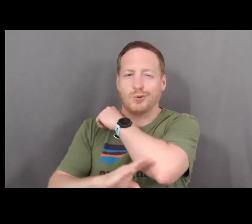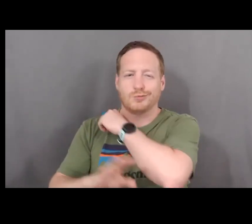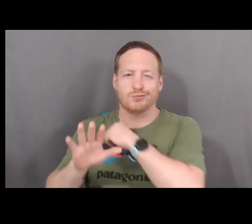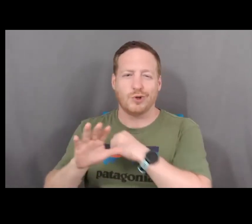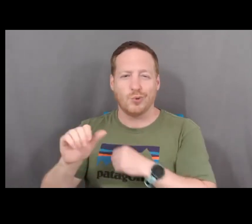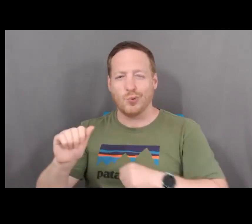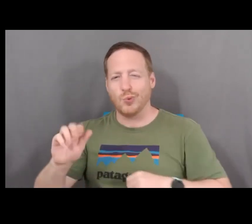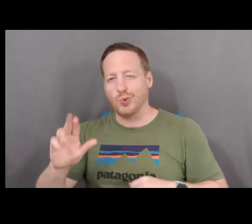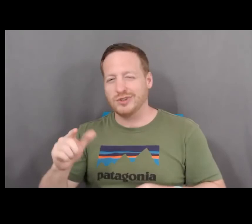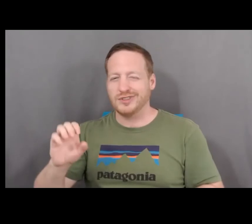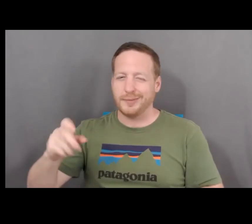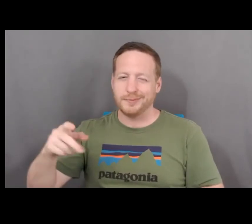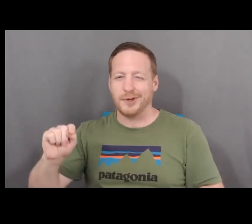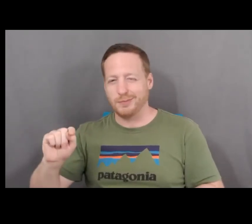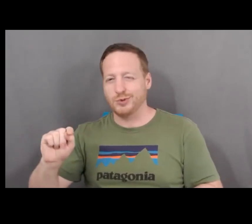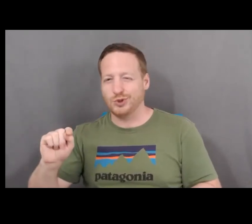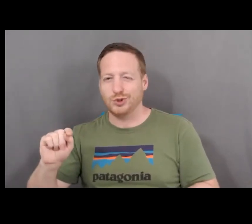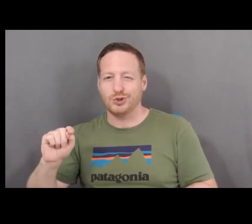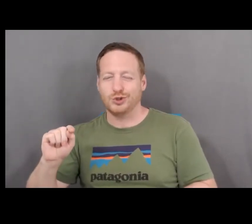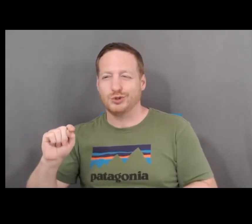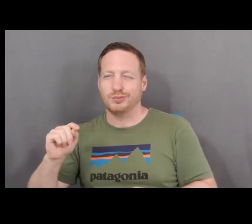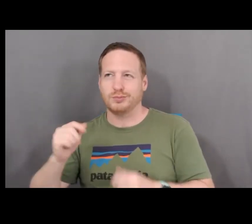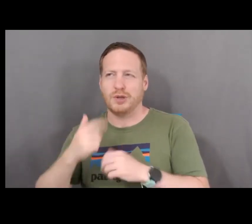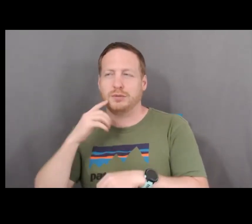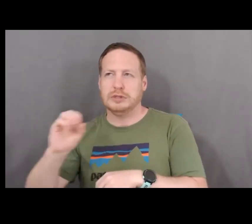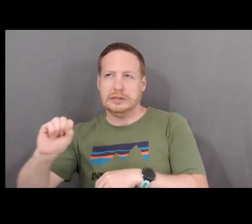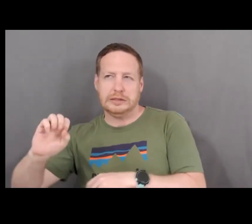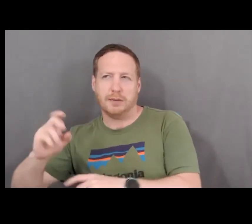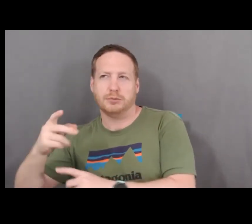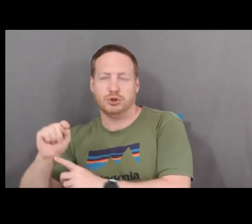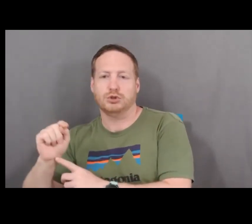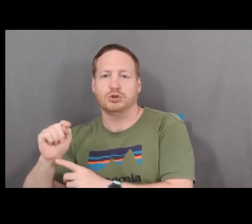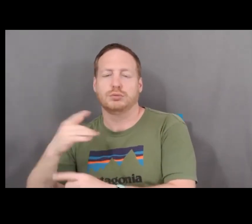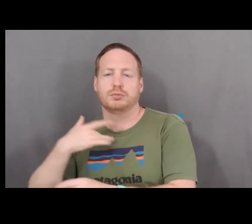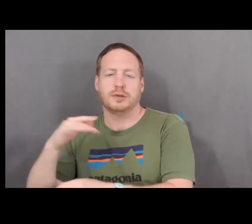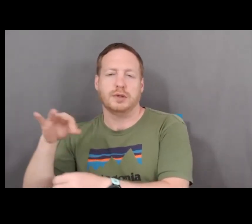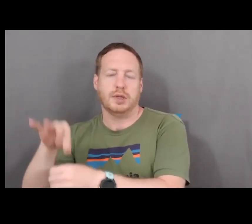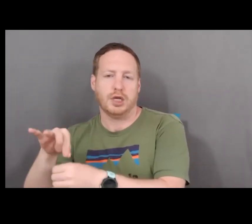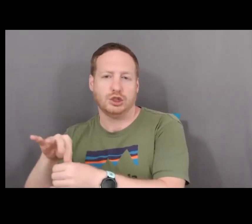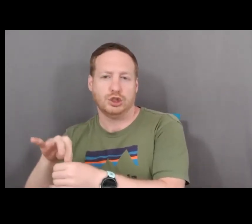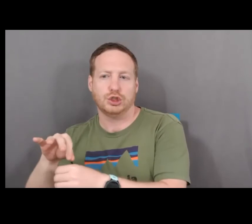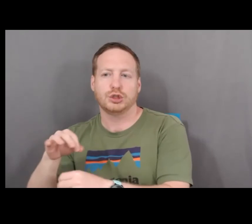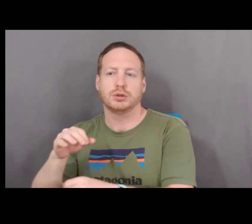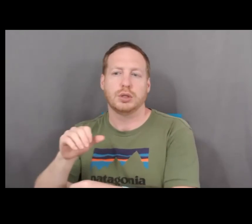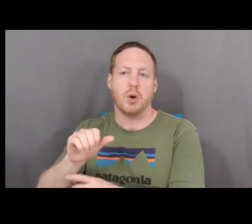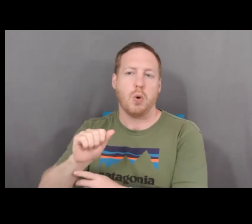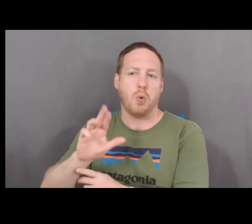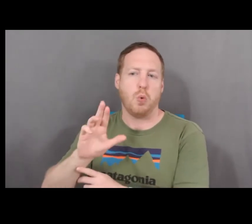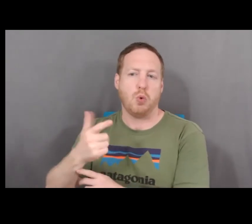our next fall, or I would say August, September, October, more so September, for